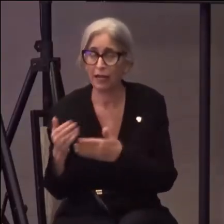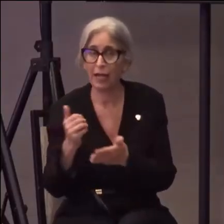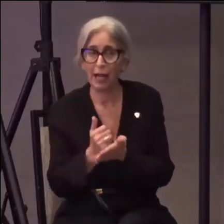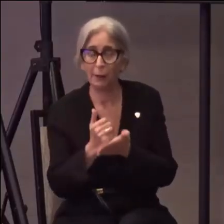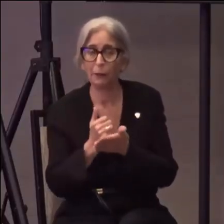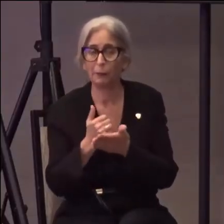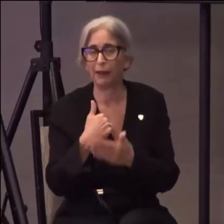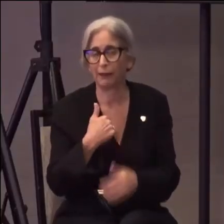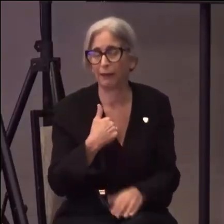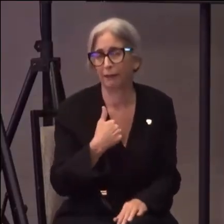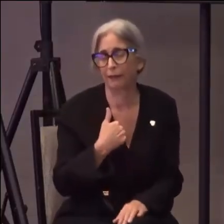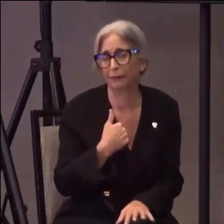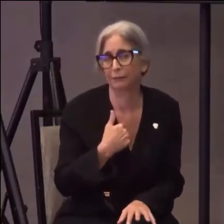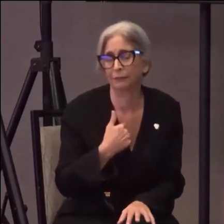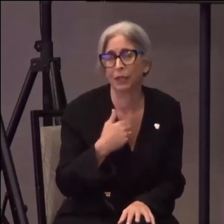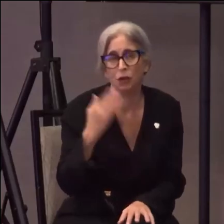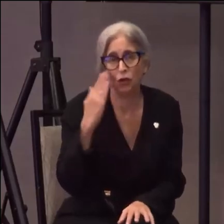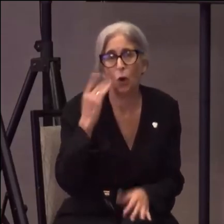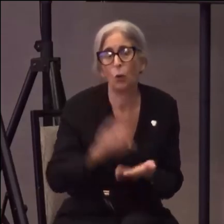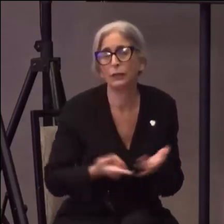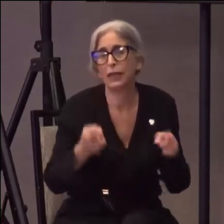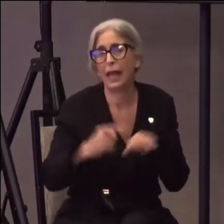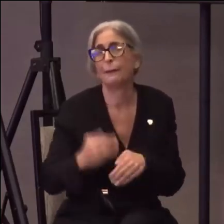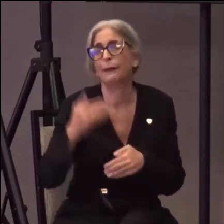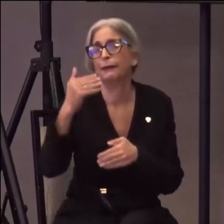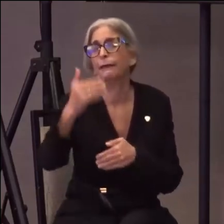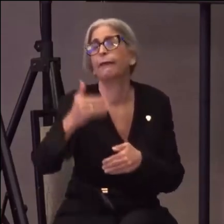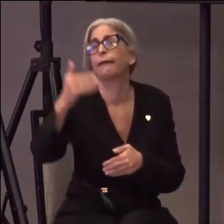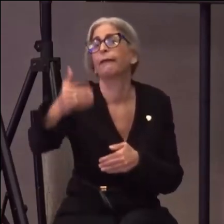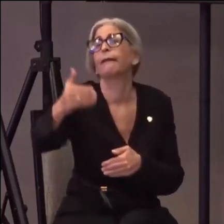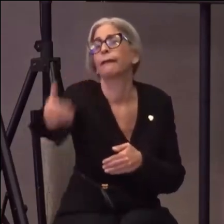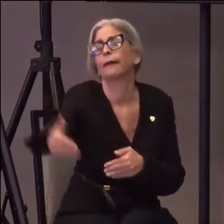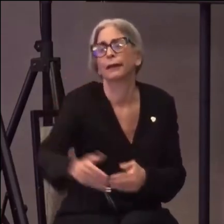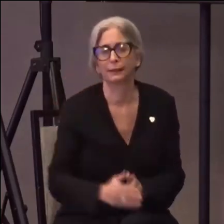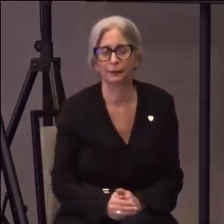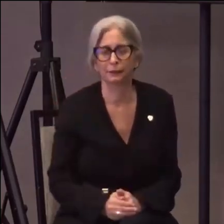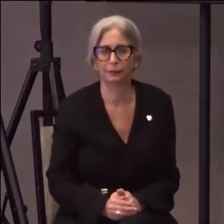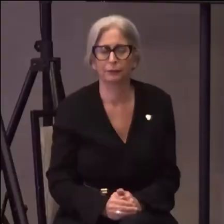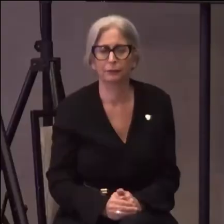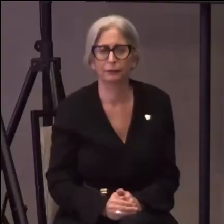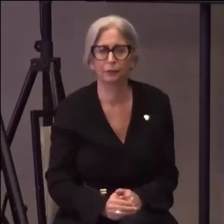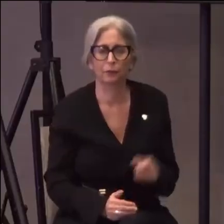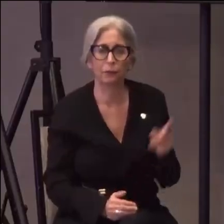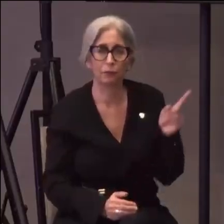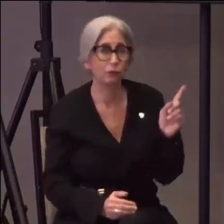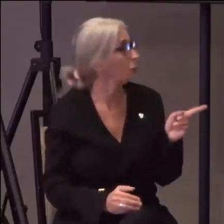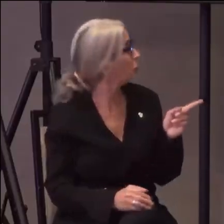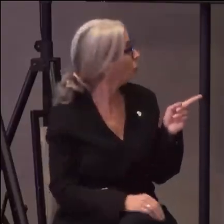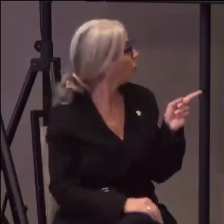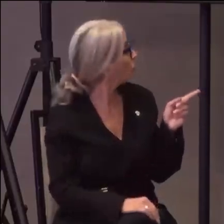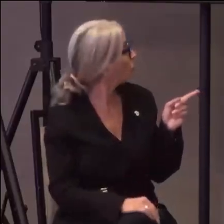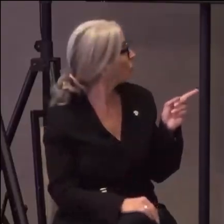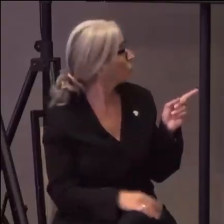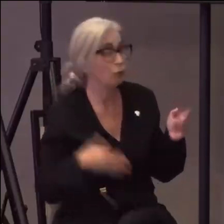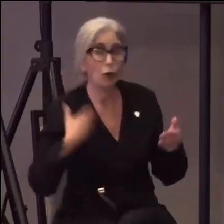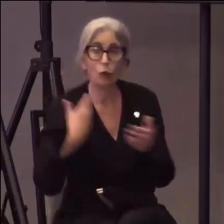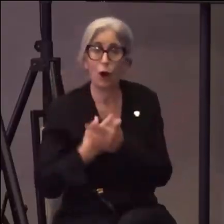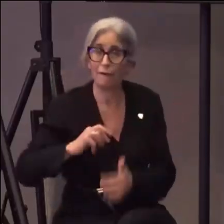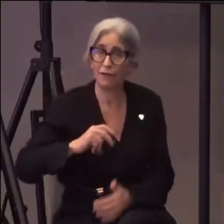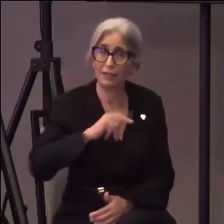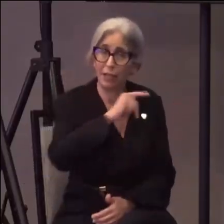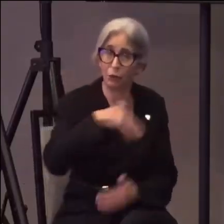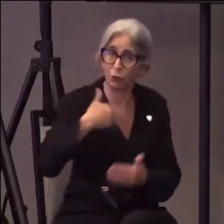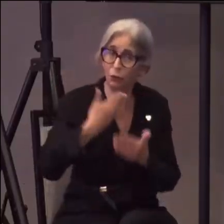me know what's coming ahead. Continue straight and use the stairs. You have reached